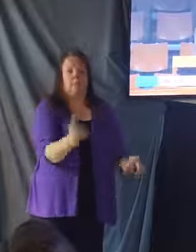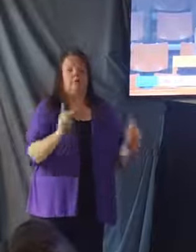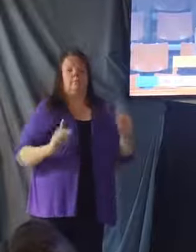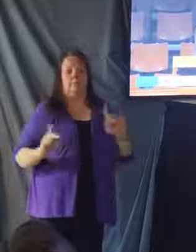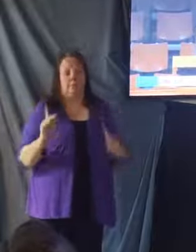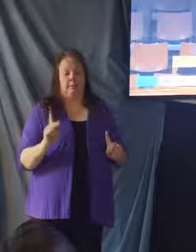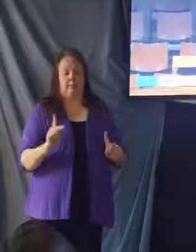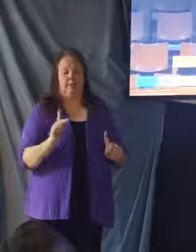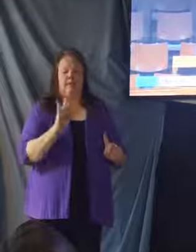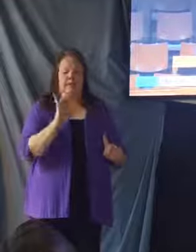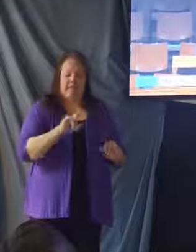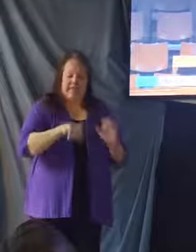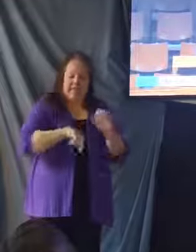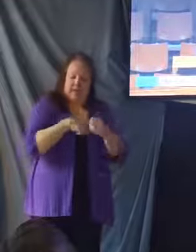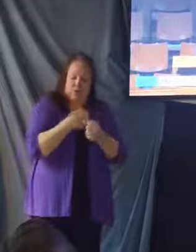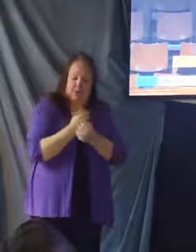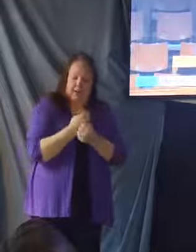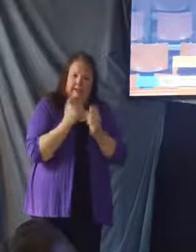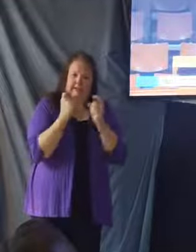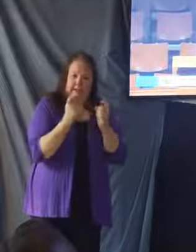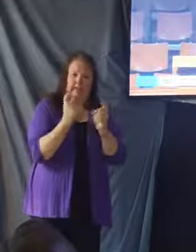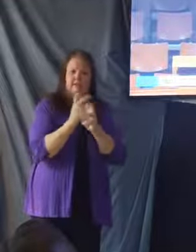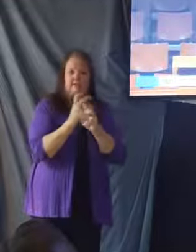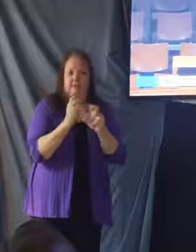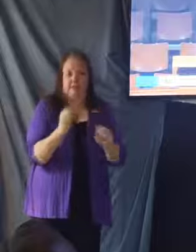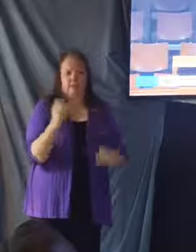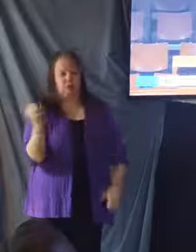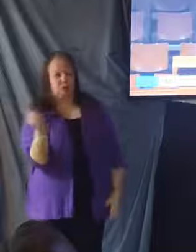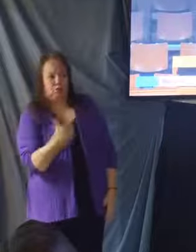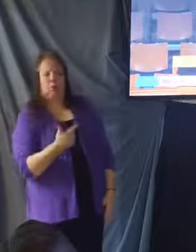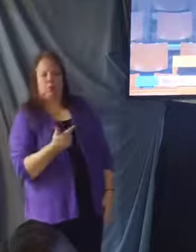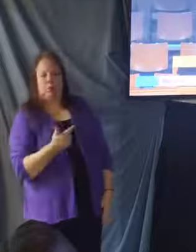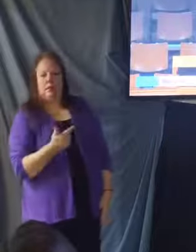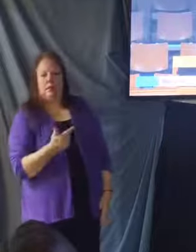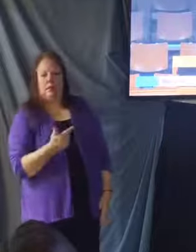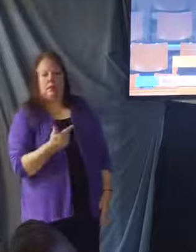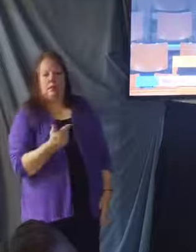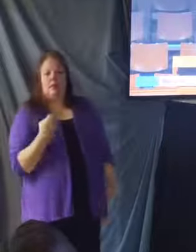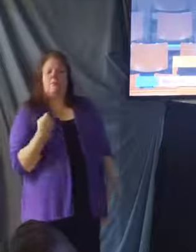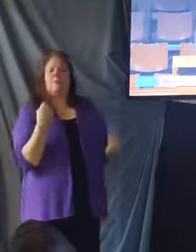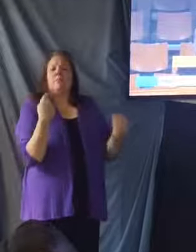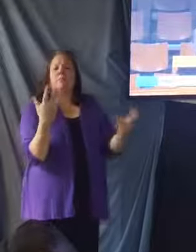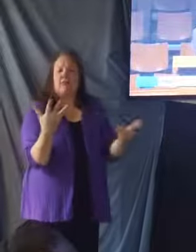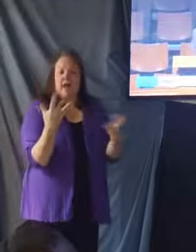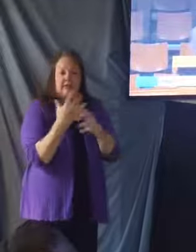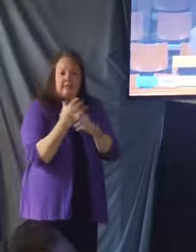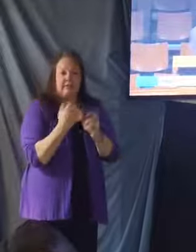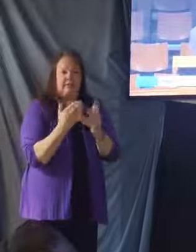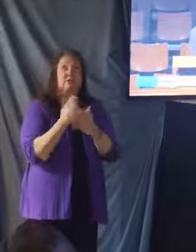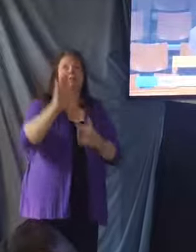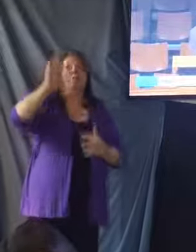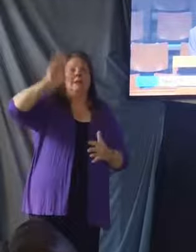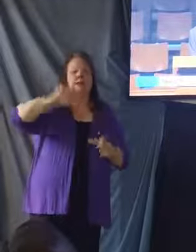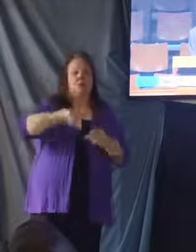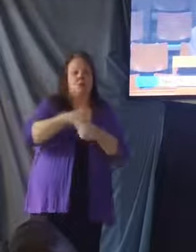men. Thy grace brings salvation to all men. And it provides salvation by